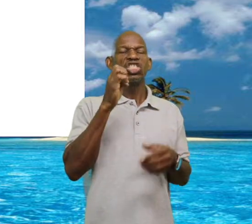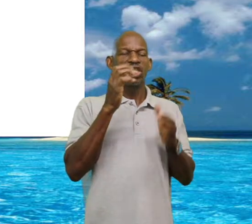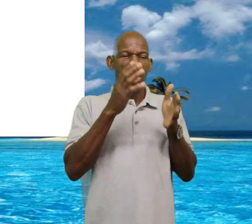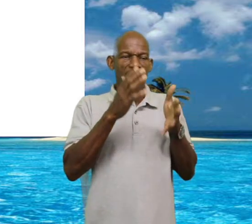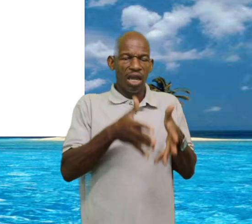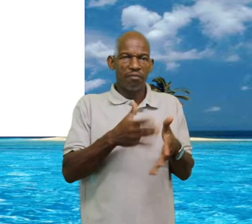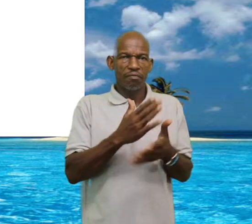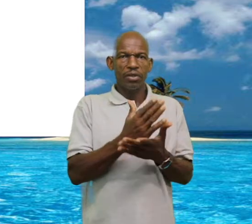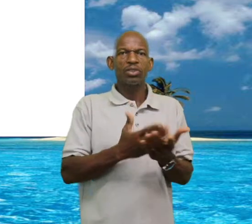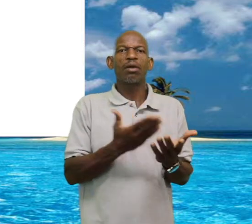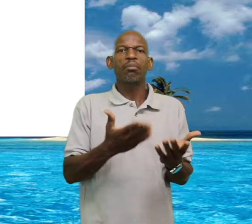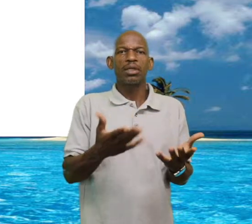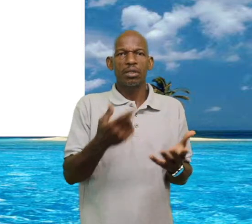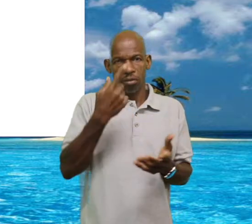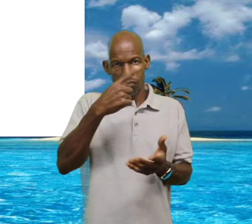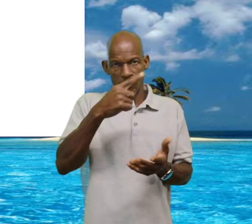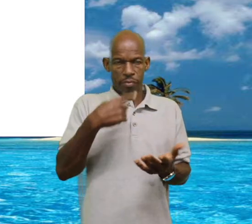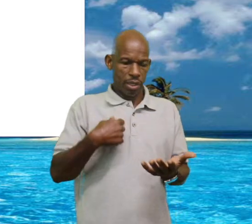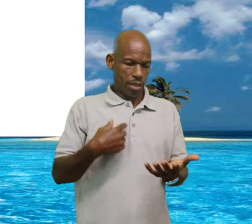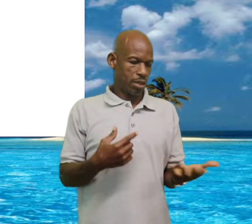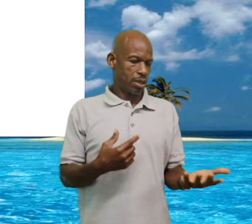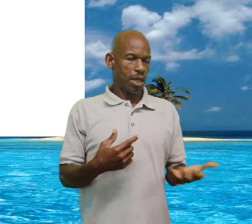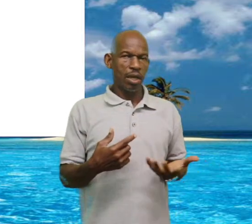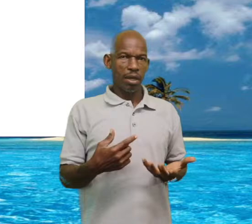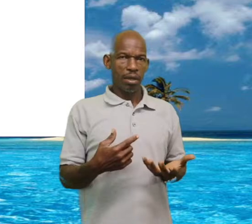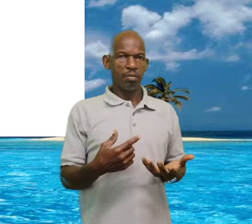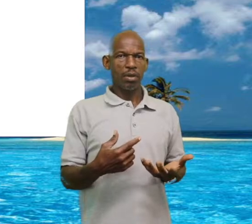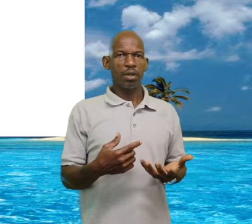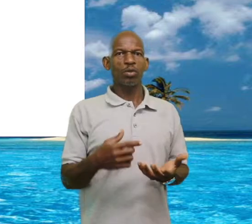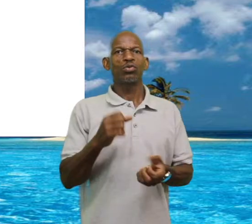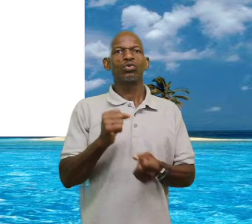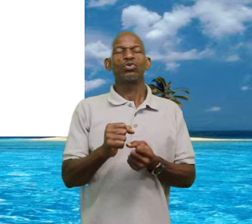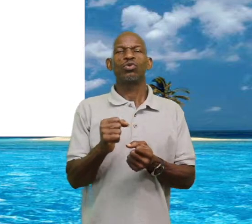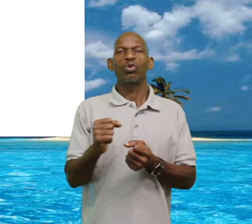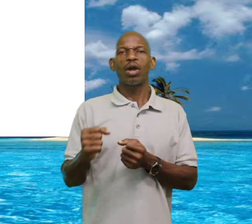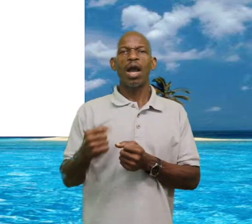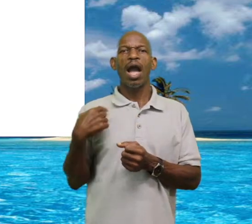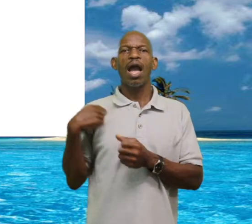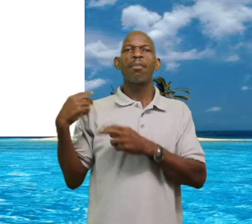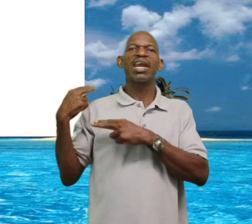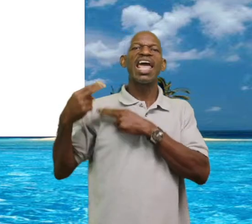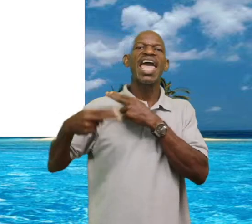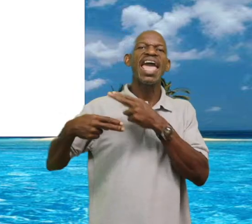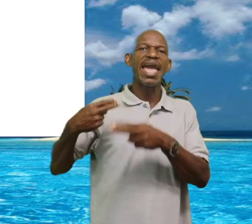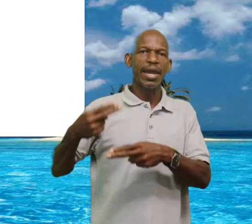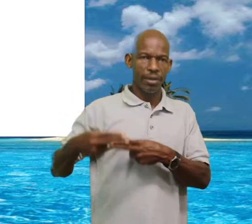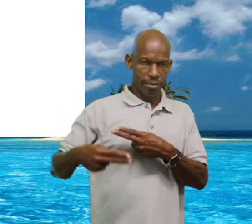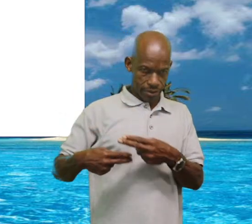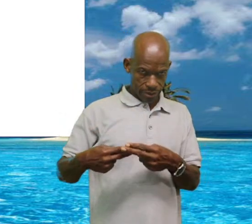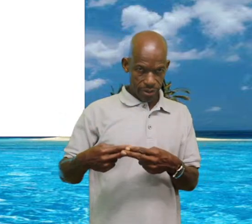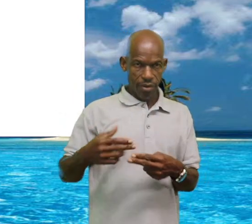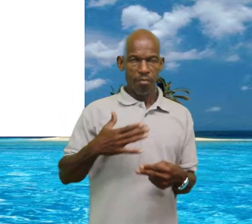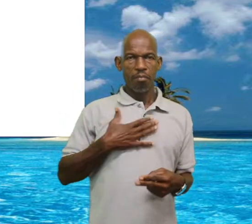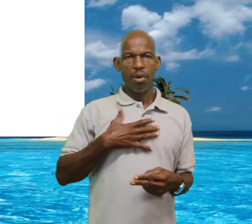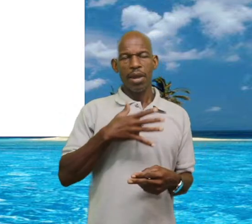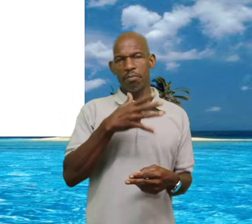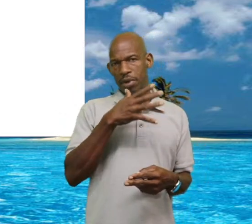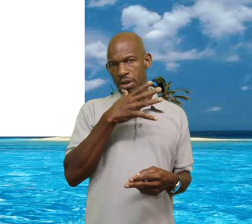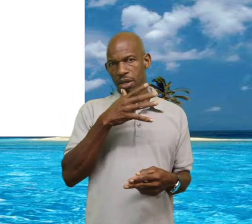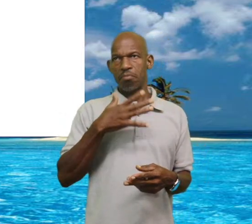mommy dies and you are one of the children, you are an heir. That means you are entitled to get something